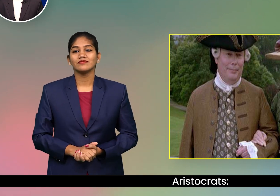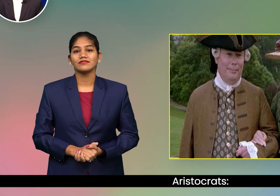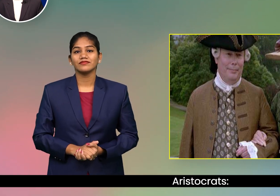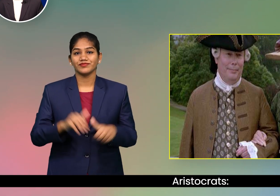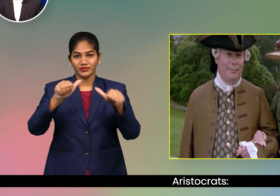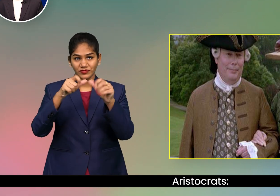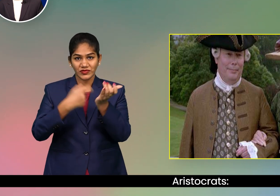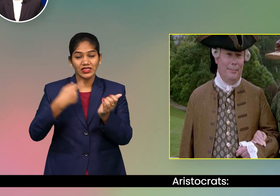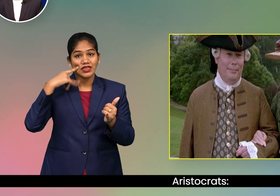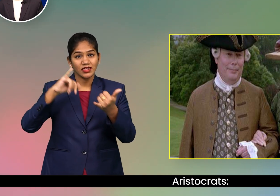aristocrats,